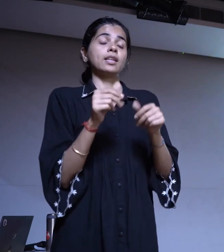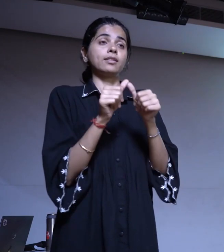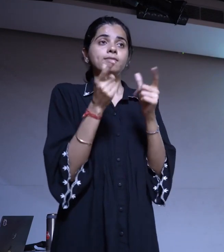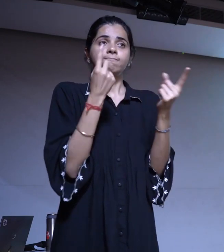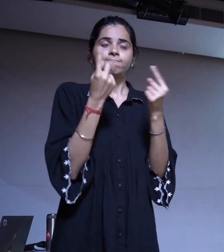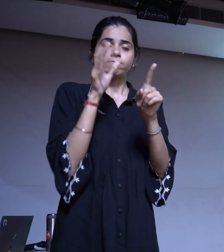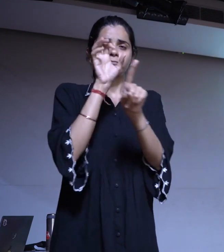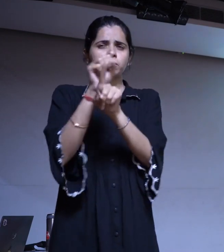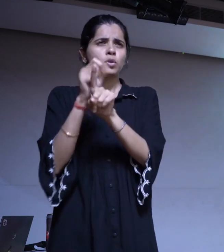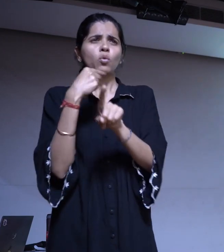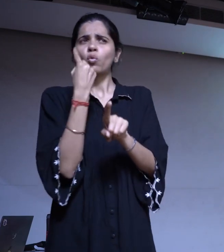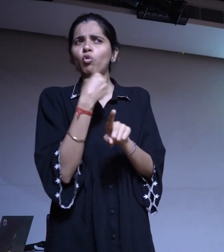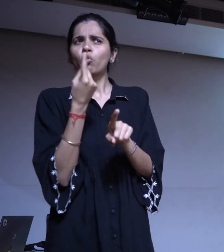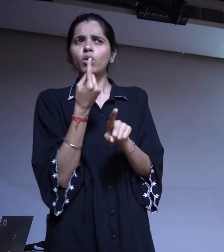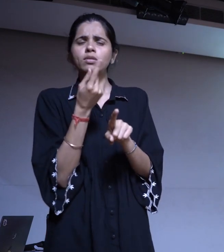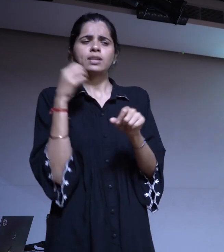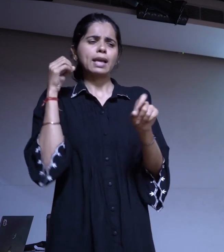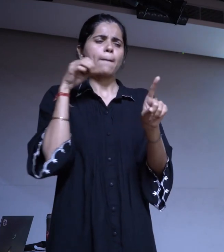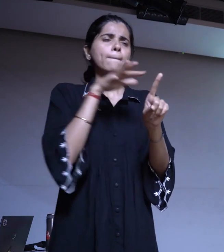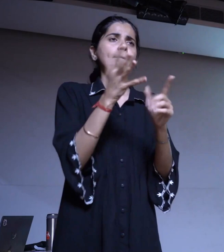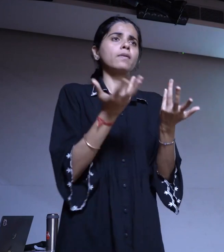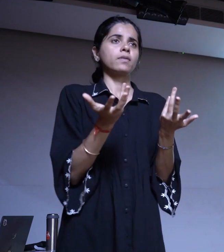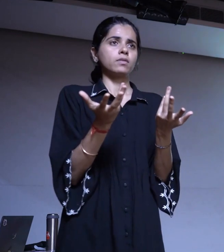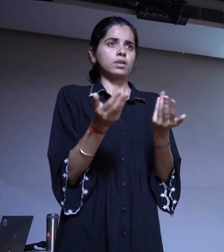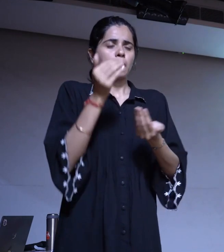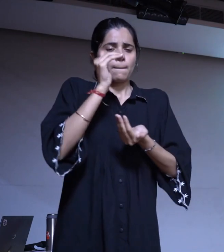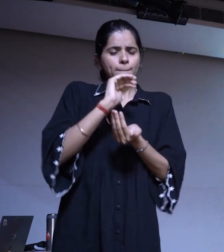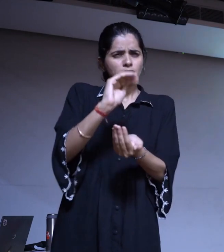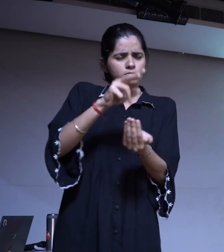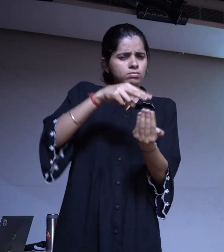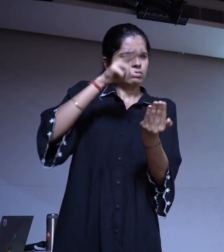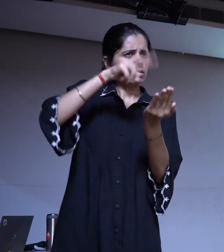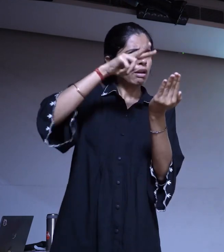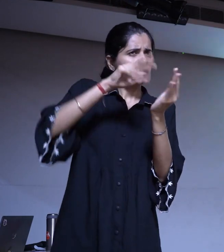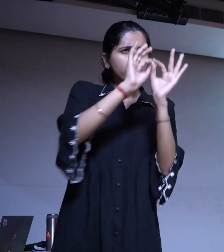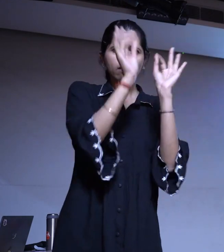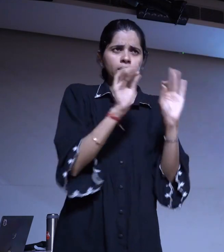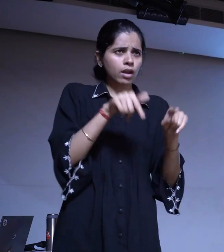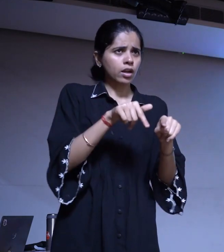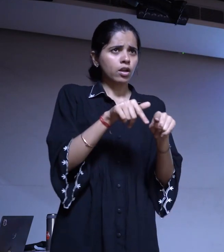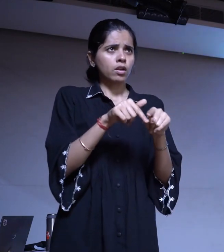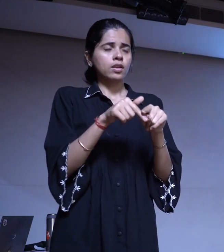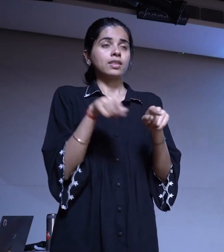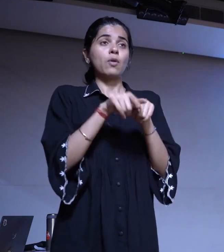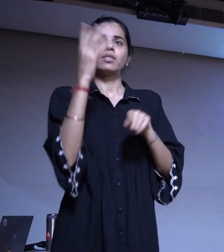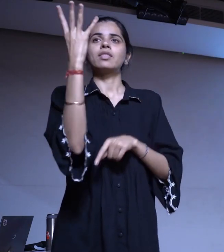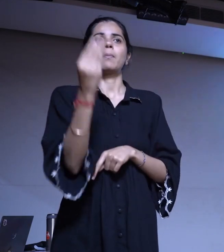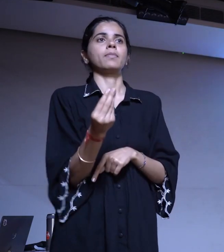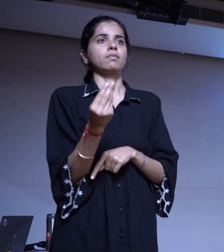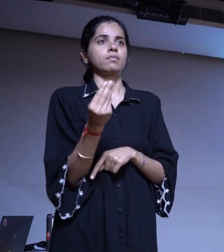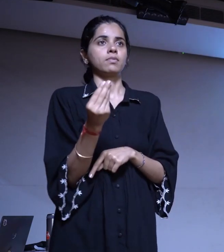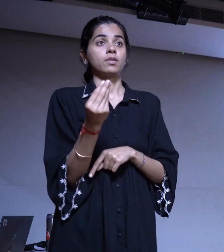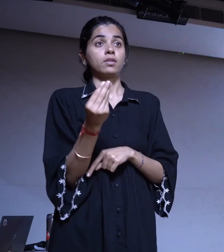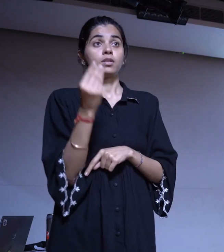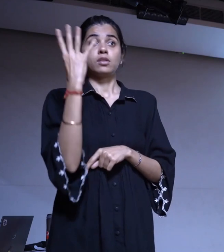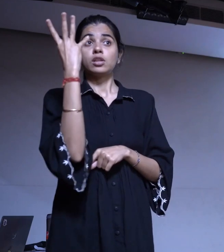order to know what might be impacted when a child is learning to read now let's go to number sense okay